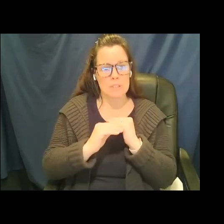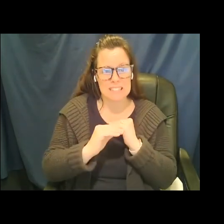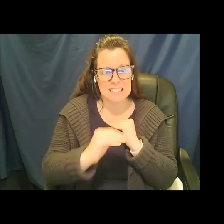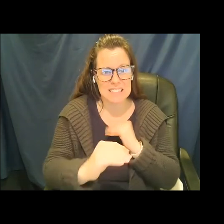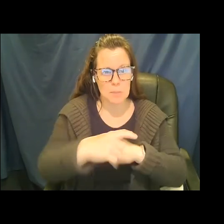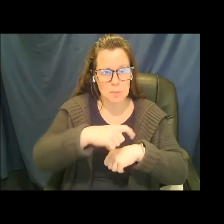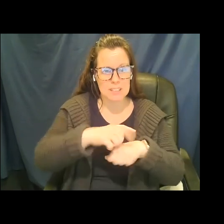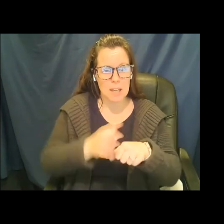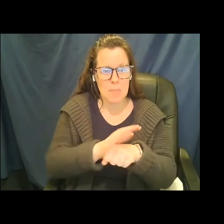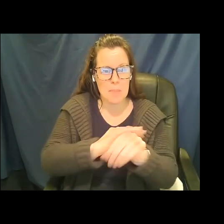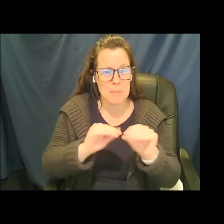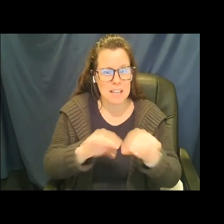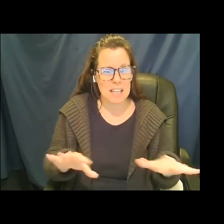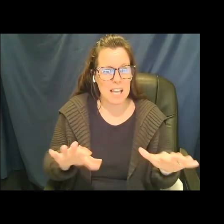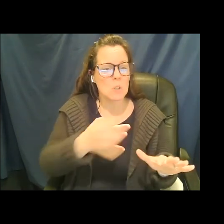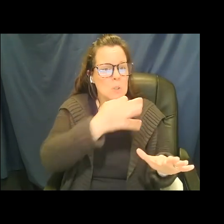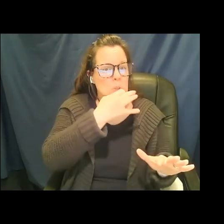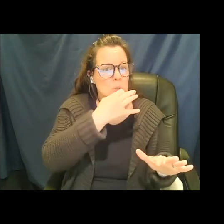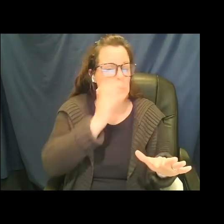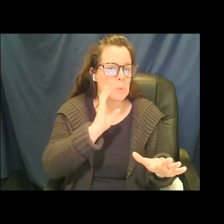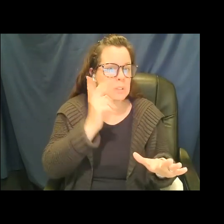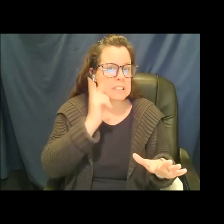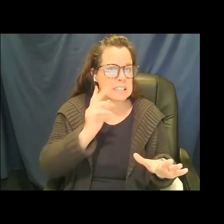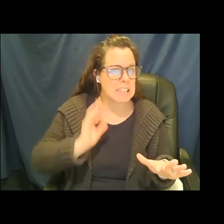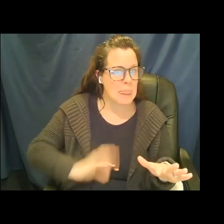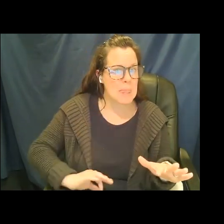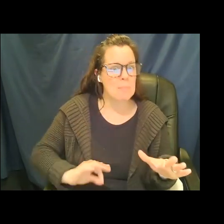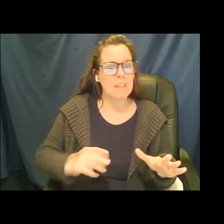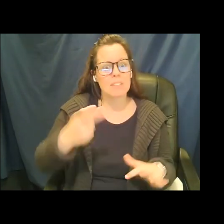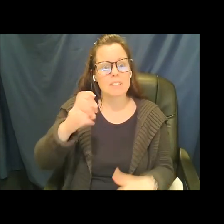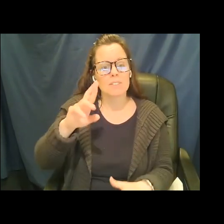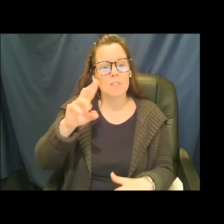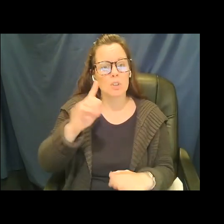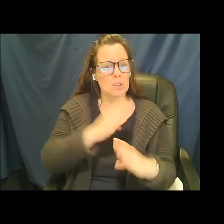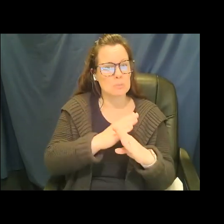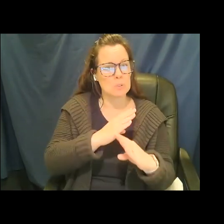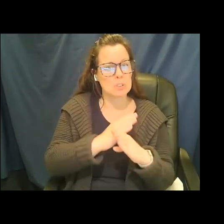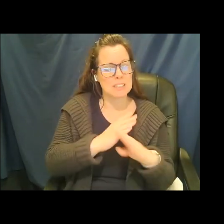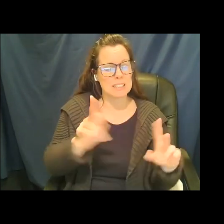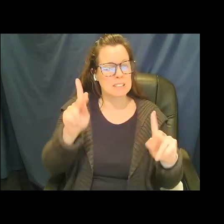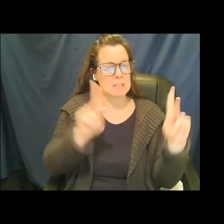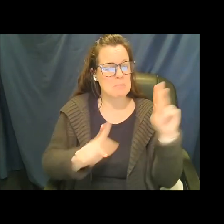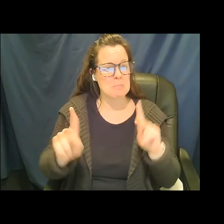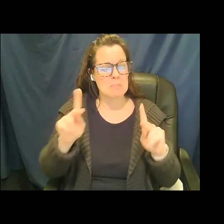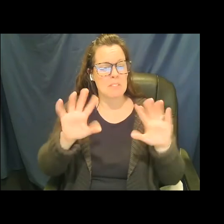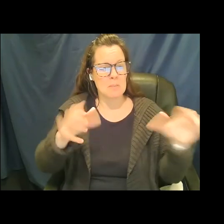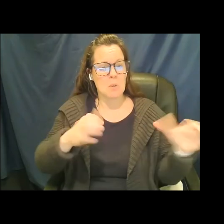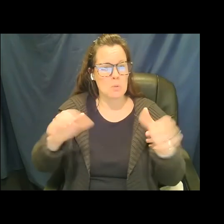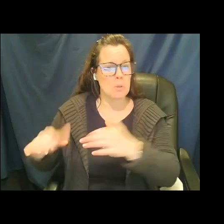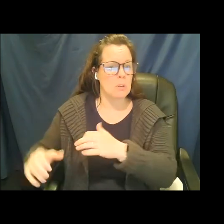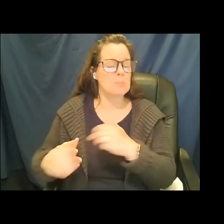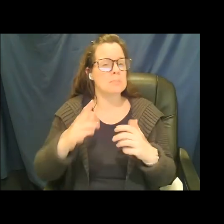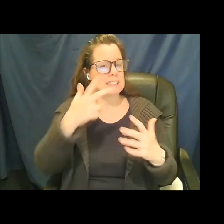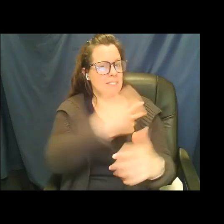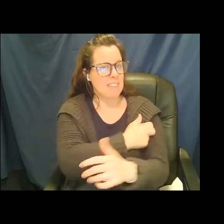pandemic and are on the verge of seeing the benefits of herd immunity, of having groups of people vaccinated in our community. We